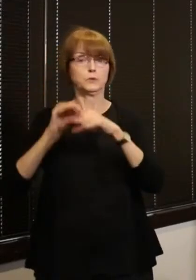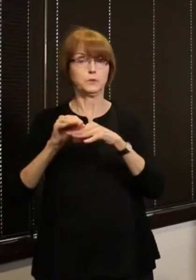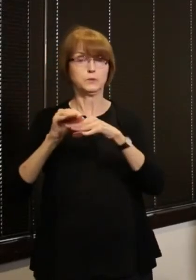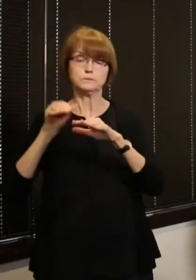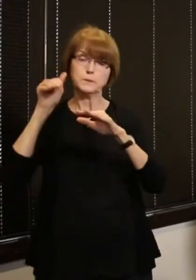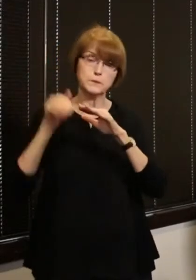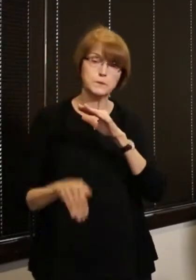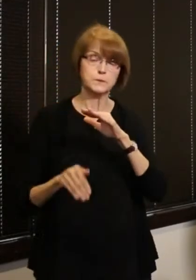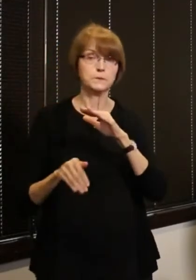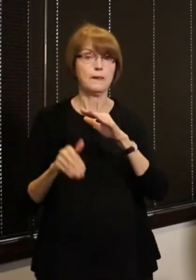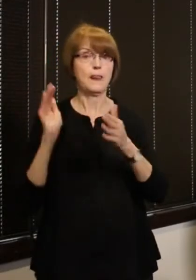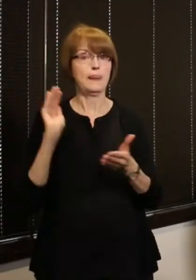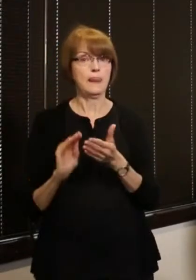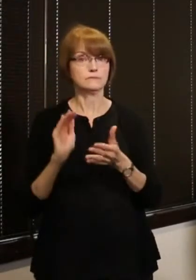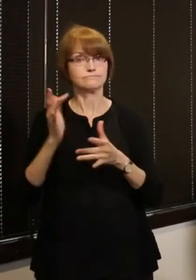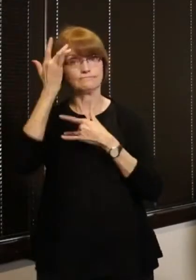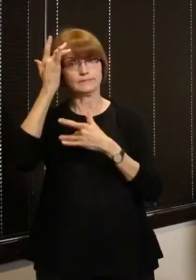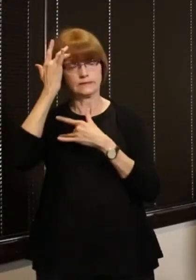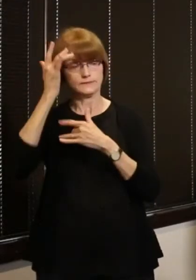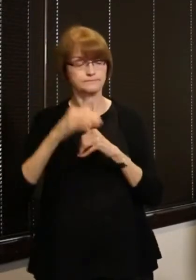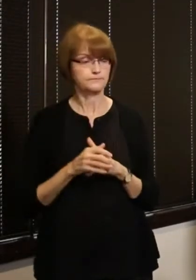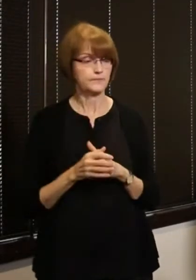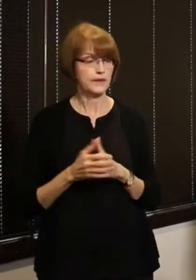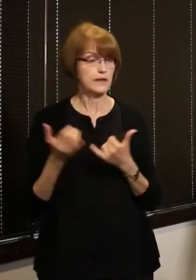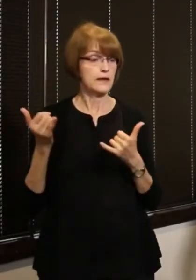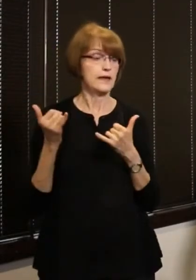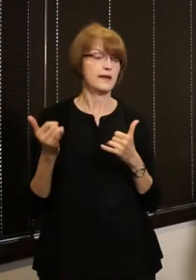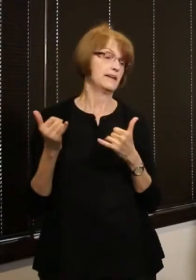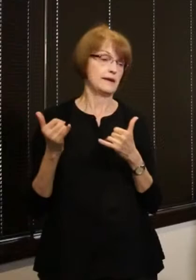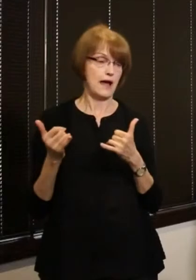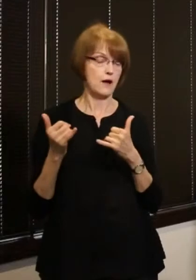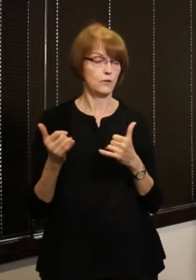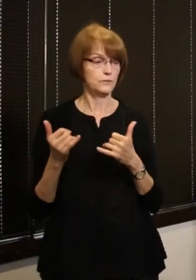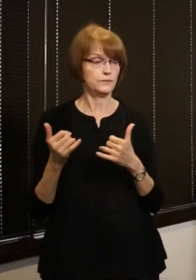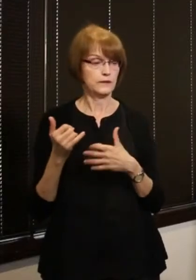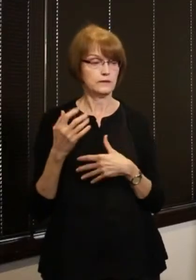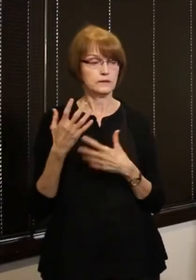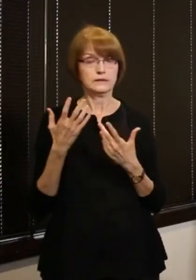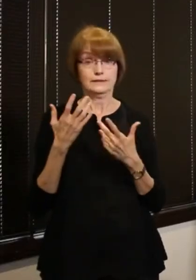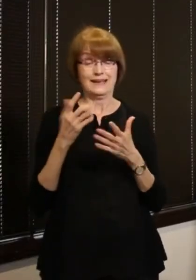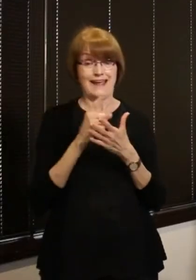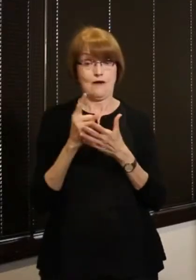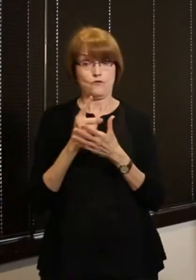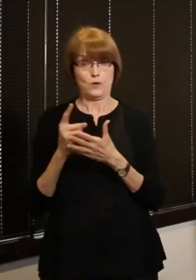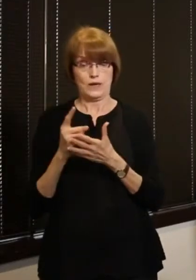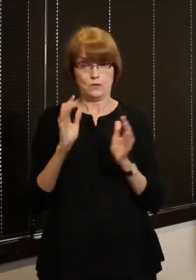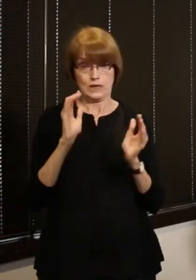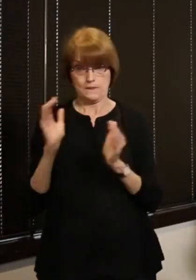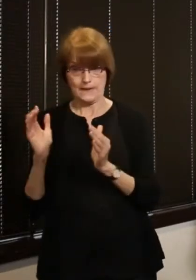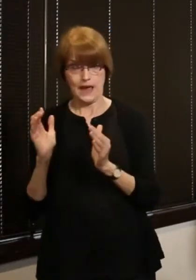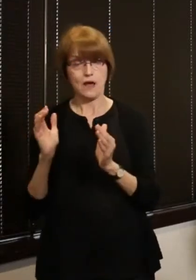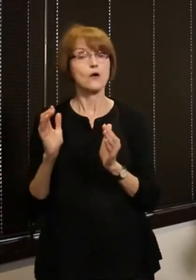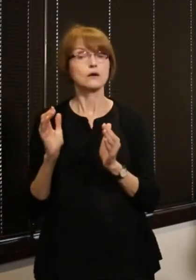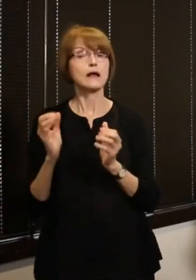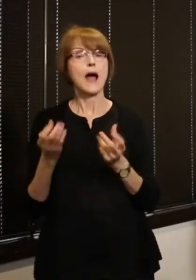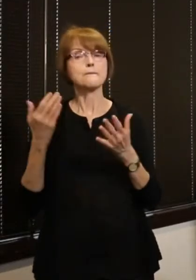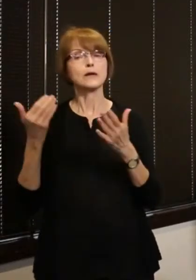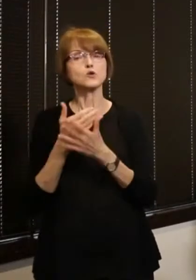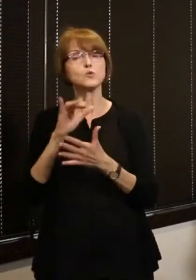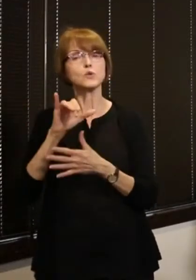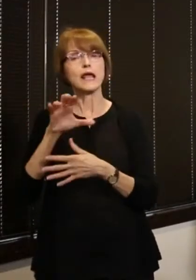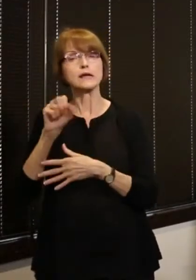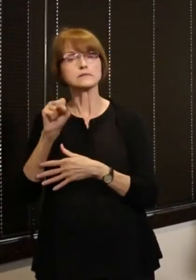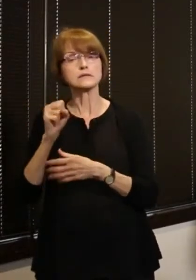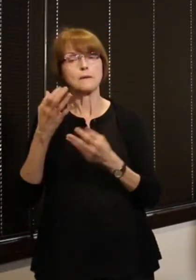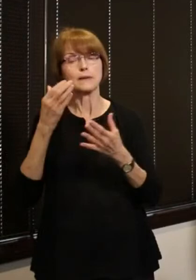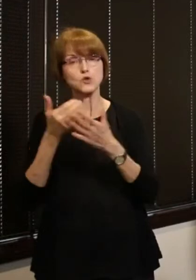Our next slide is where we've seen the significant change in cases week by week. And so again, this is comparing